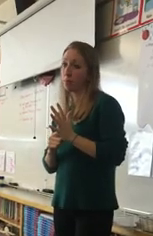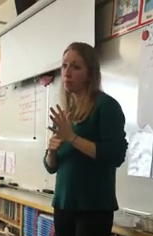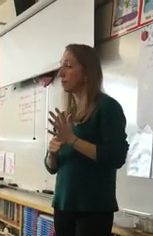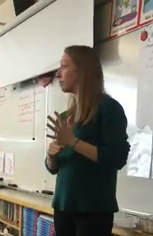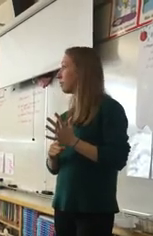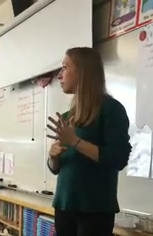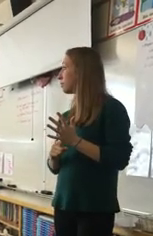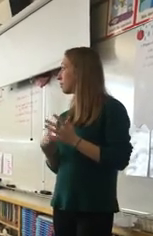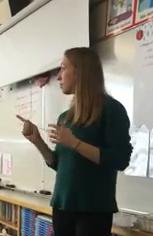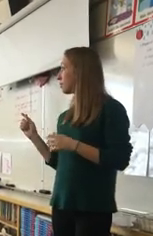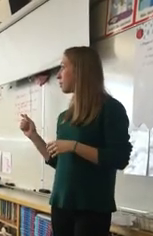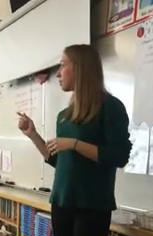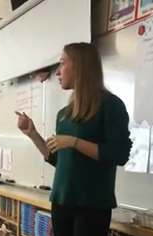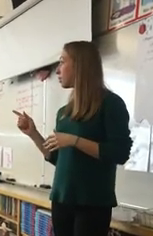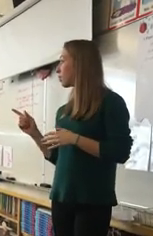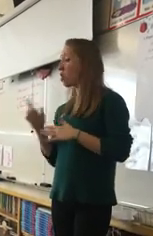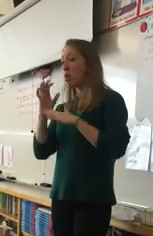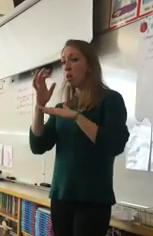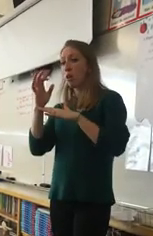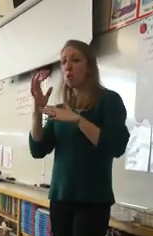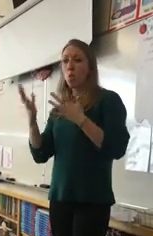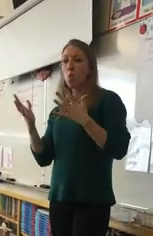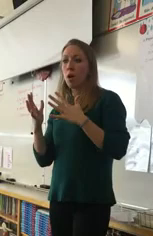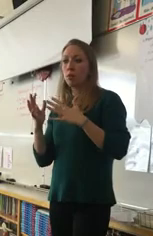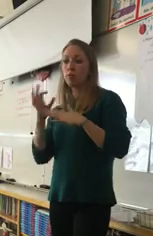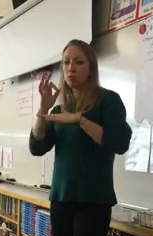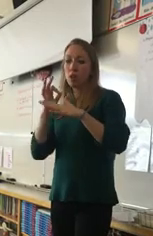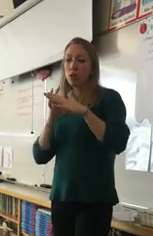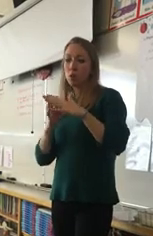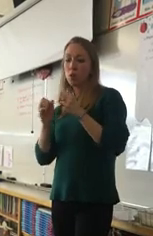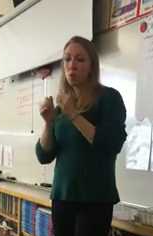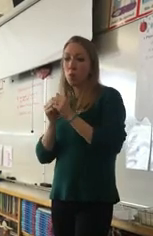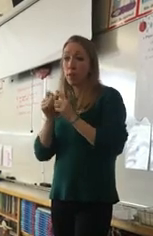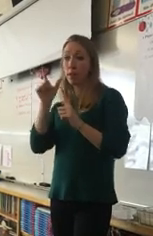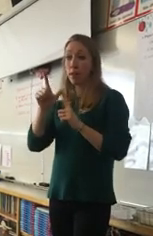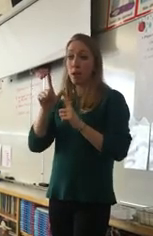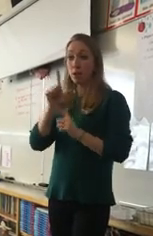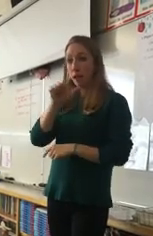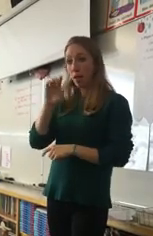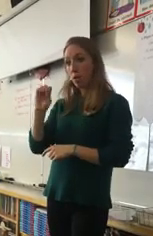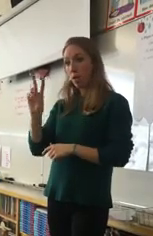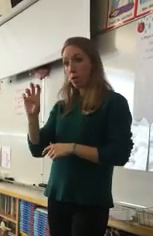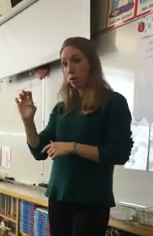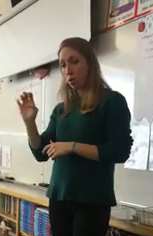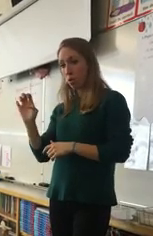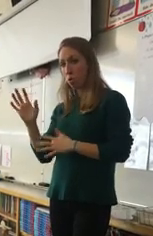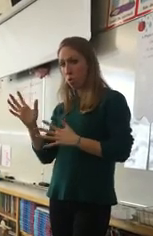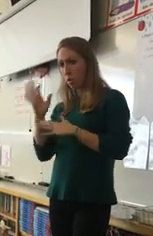what fraction of the letters in the word love, L-O-V-E, which fraction of those letters are